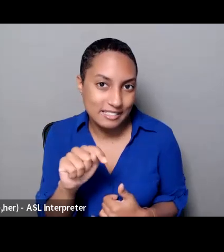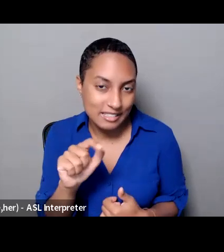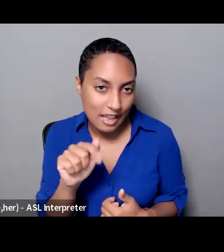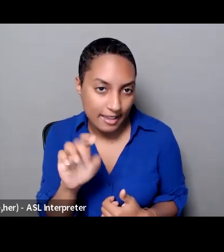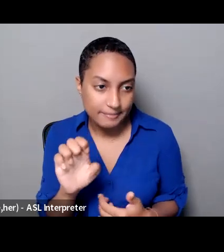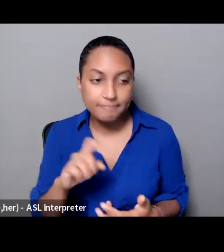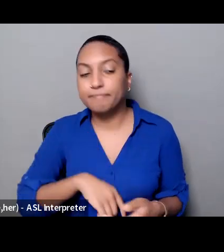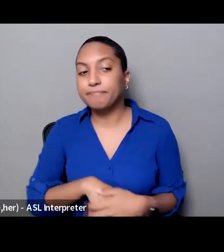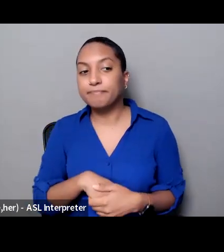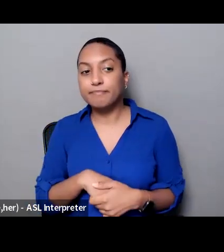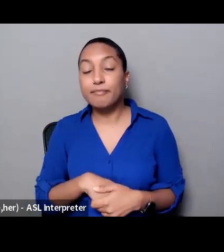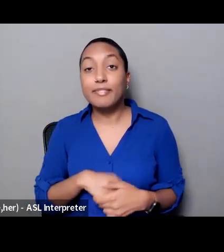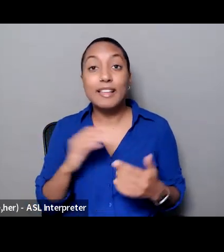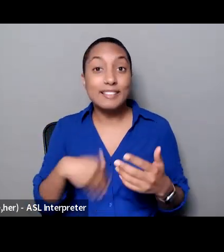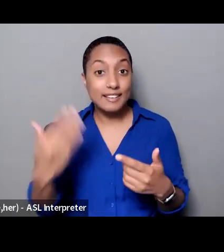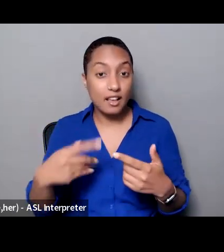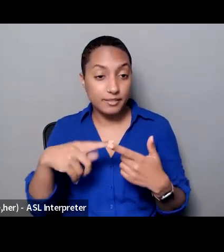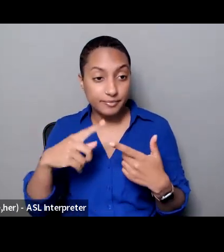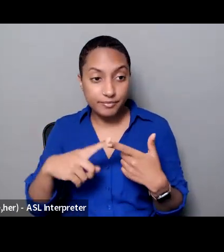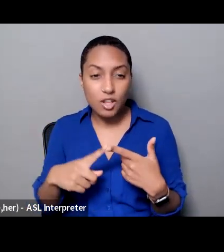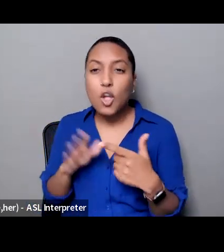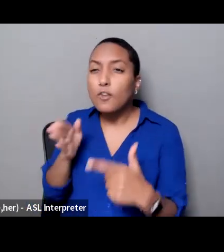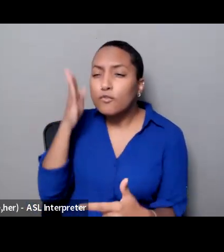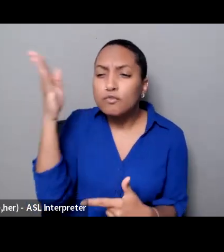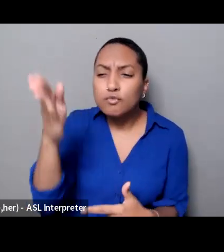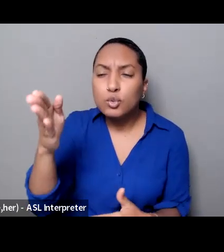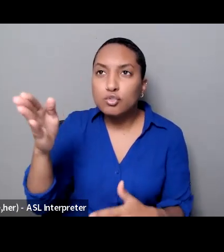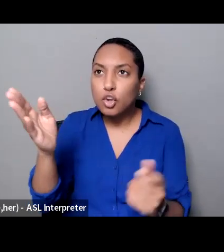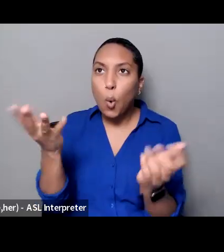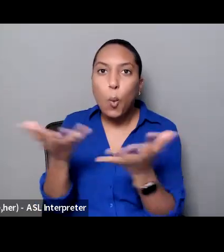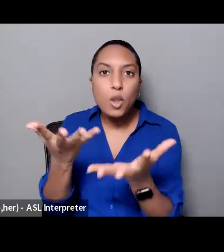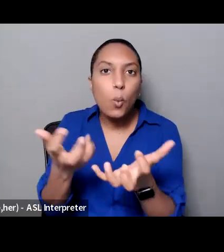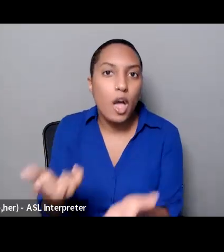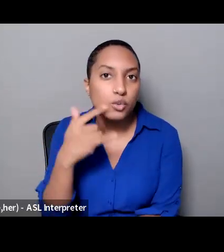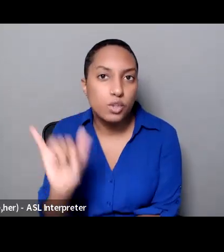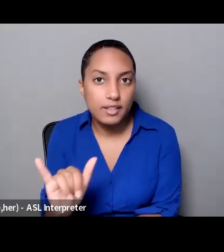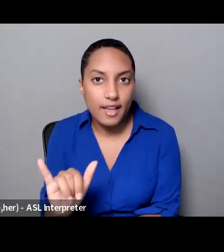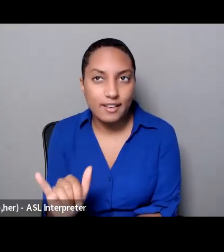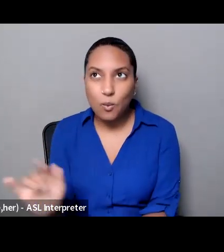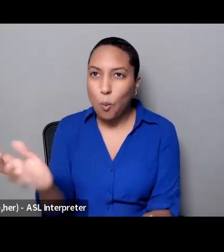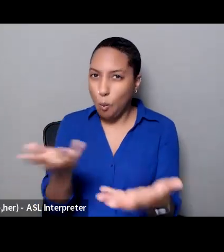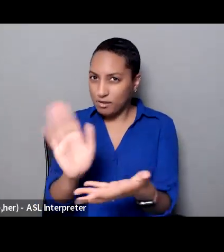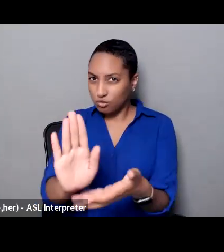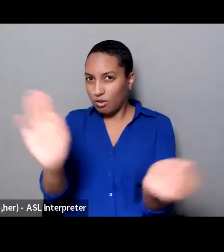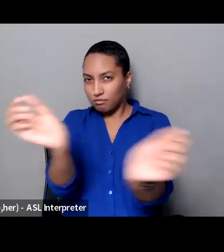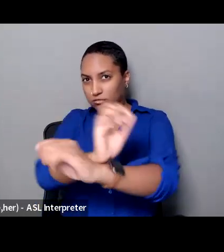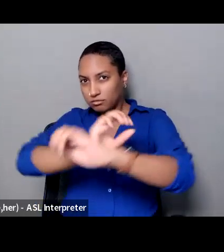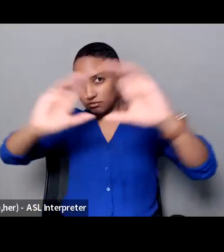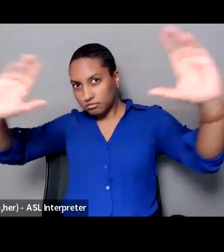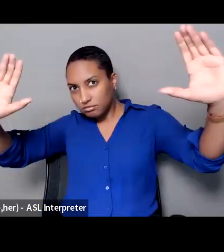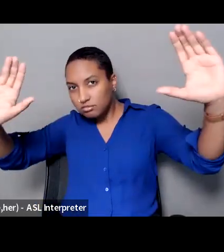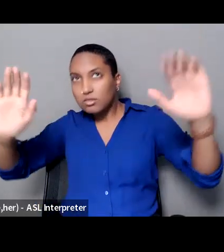future state. And that future state may be an interim future state, and you're going to change that as you improve and do